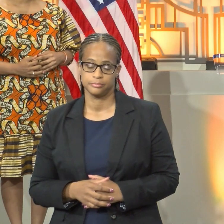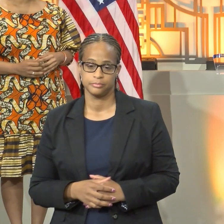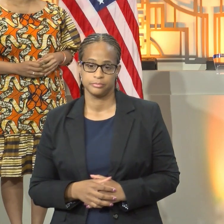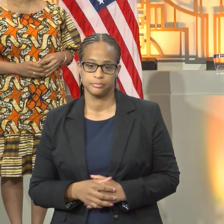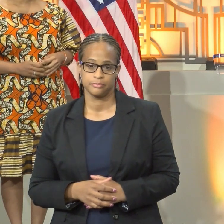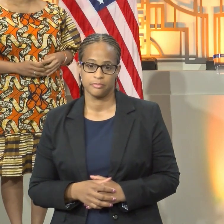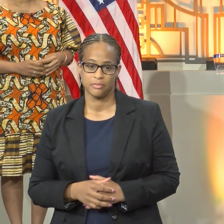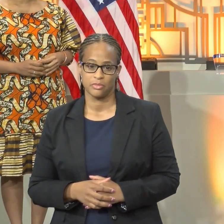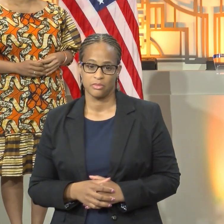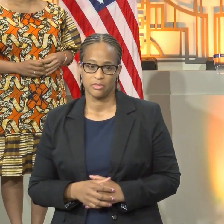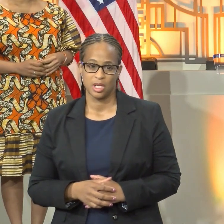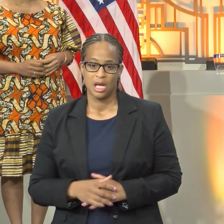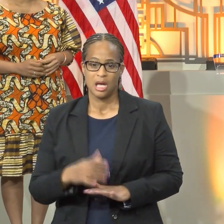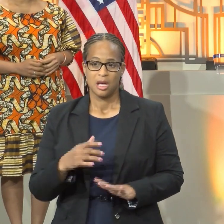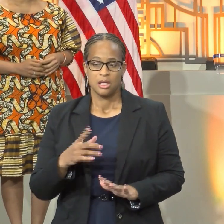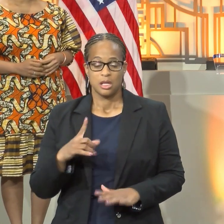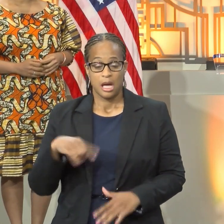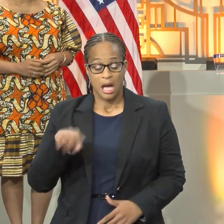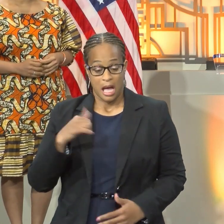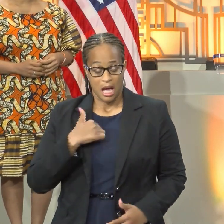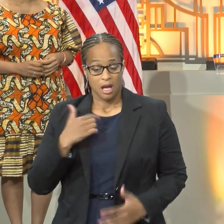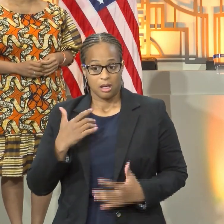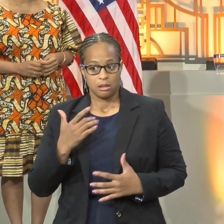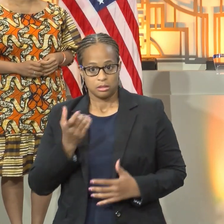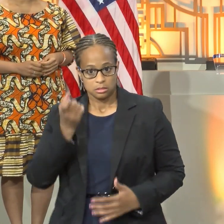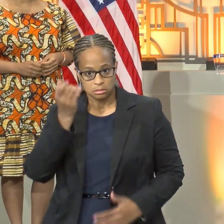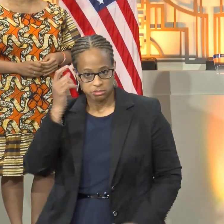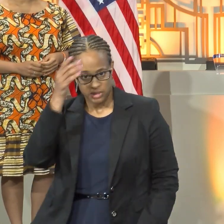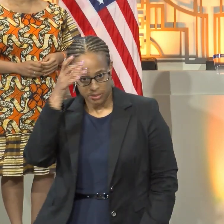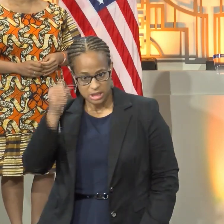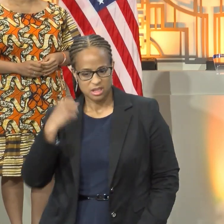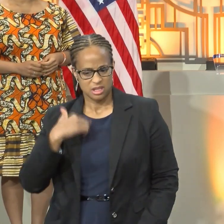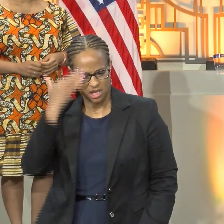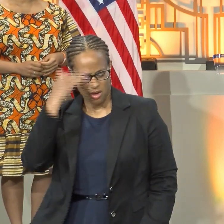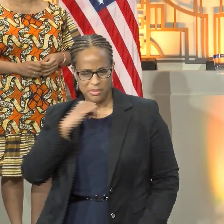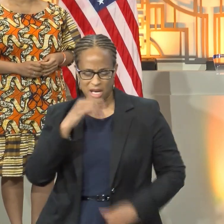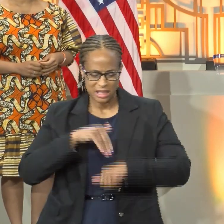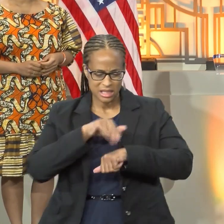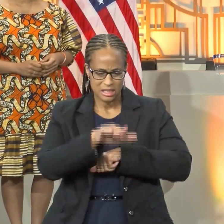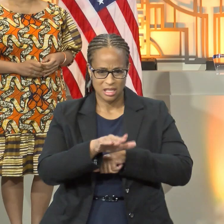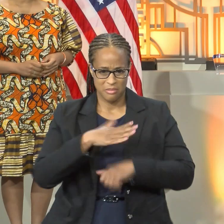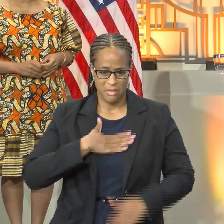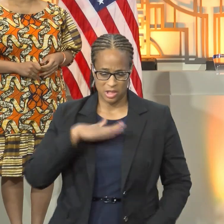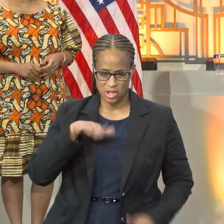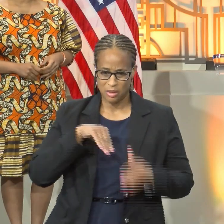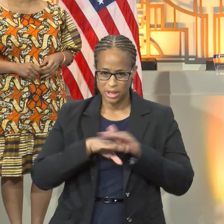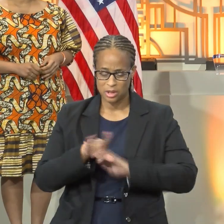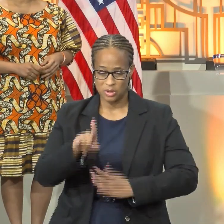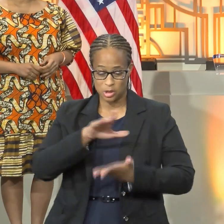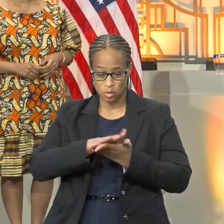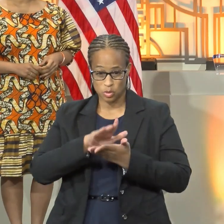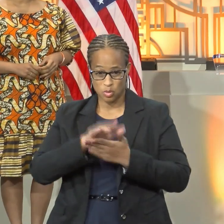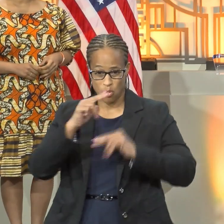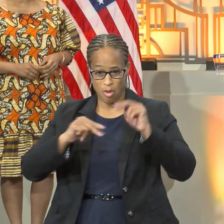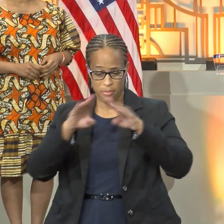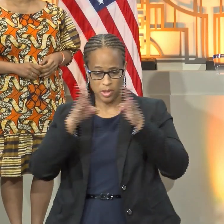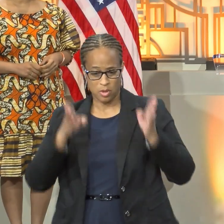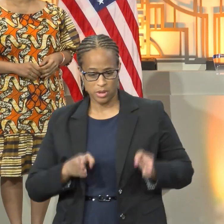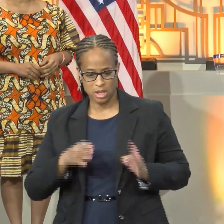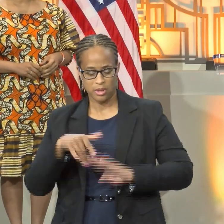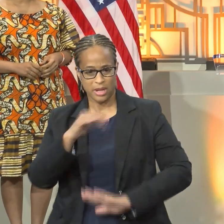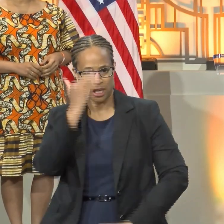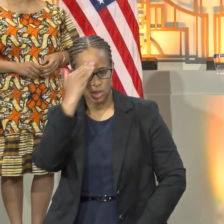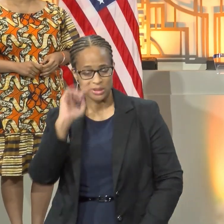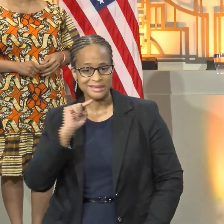I think I have to exercise enough sense to know I'm not going to send my child into a building that I know where there's a